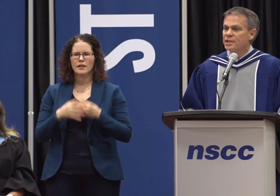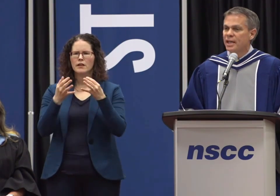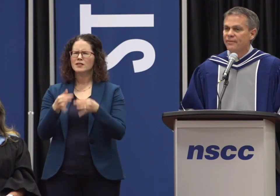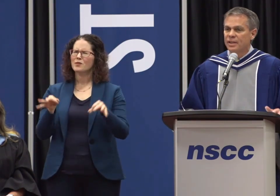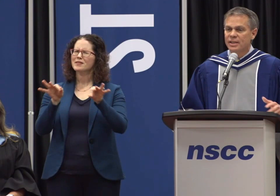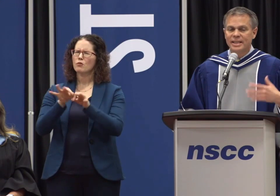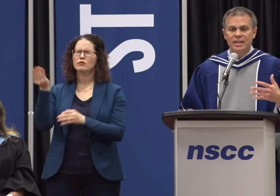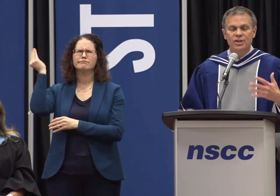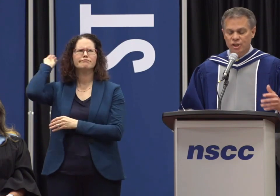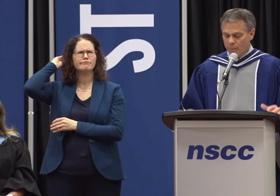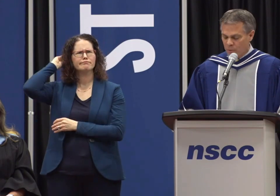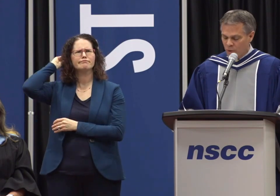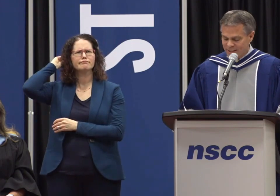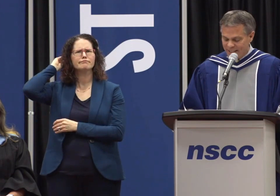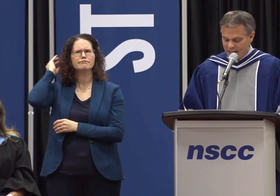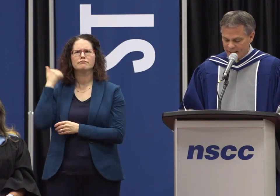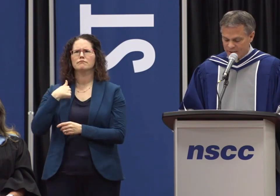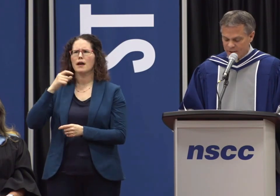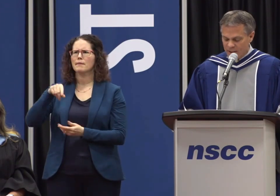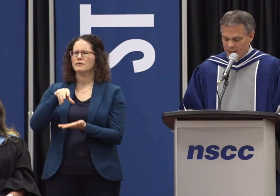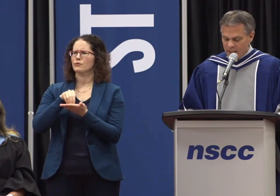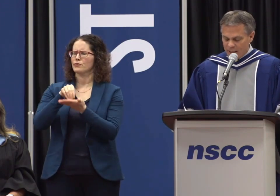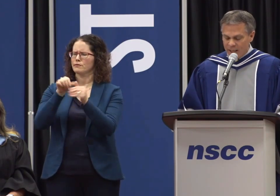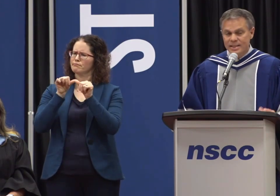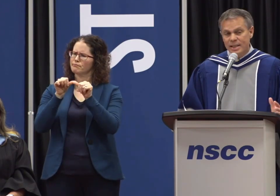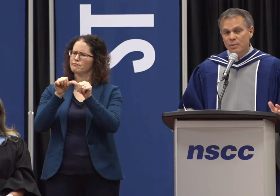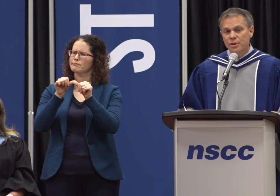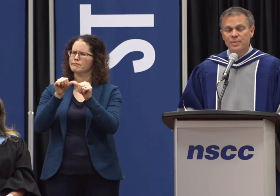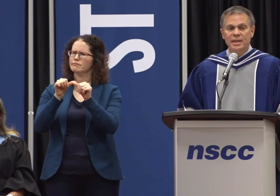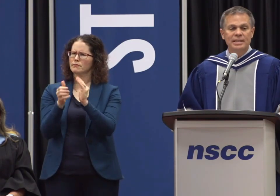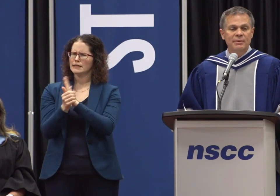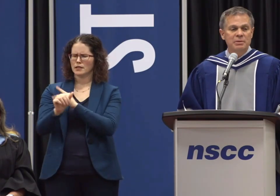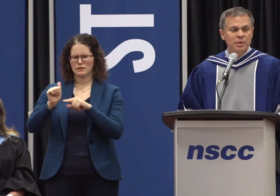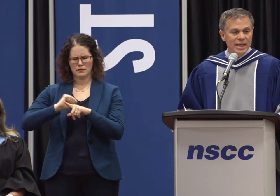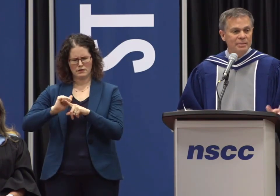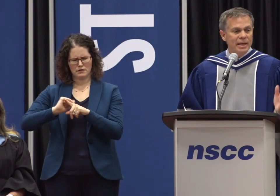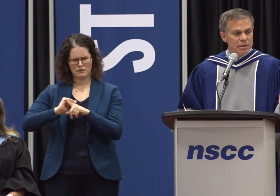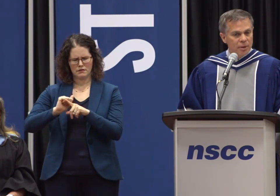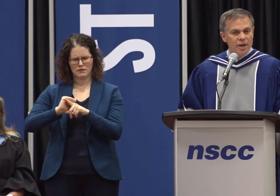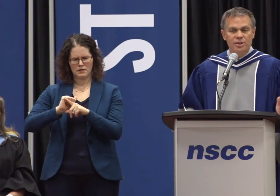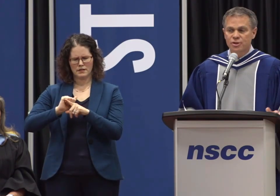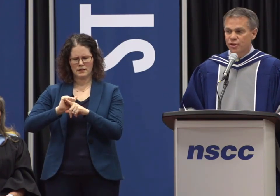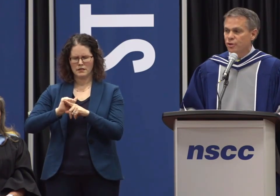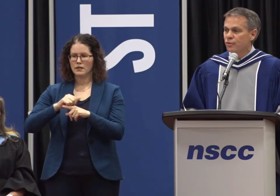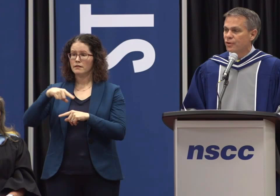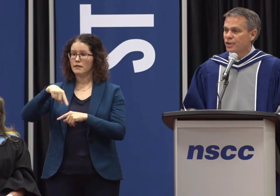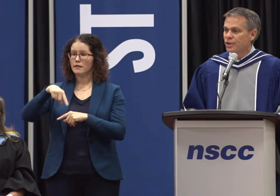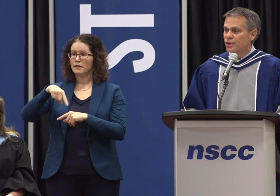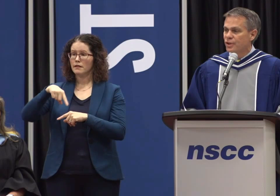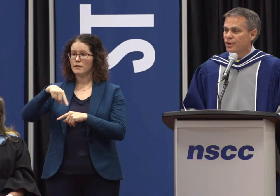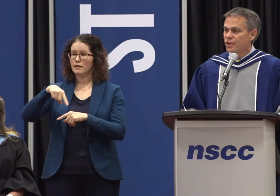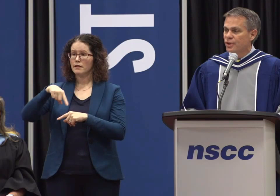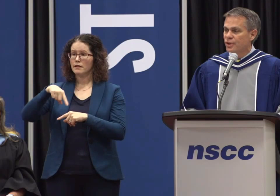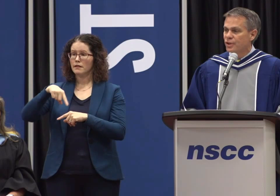learn, always having the need to sharpen one's axe, has stuck with me, and as I was planning my remarks to you